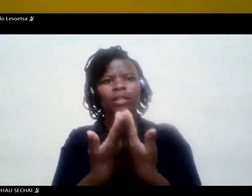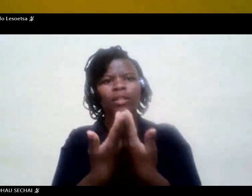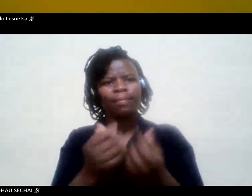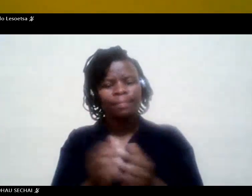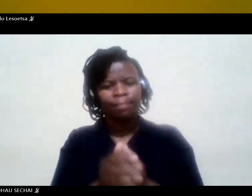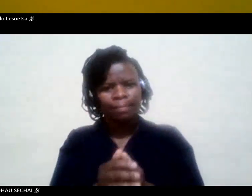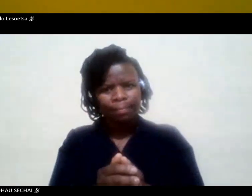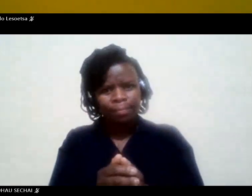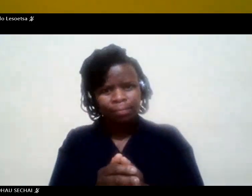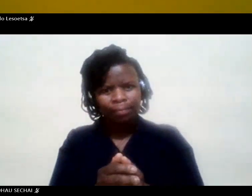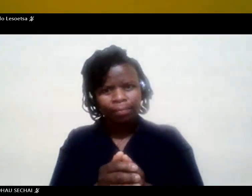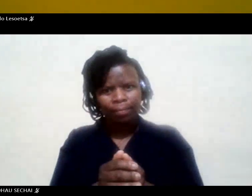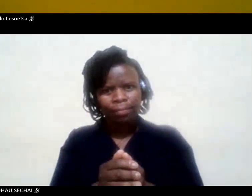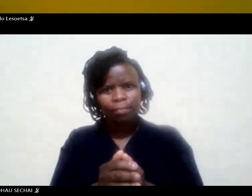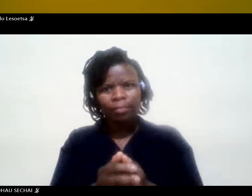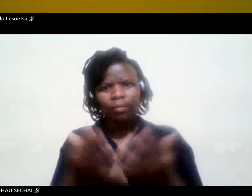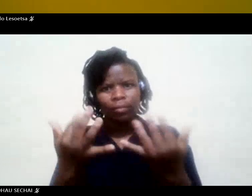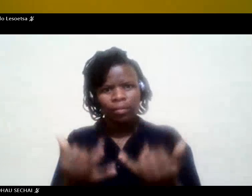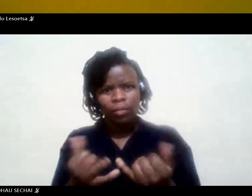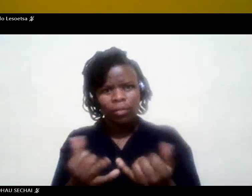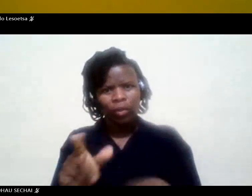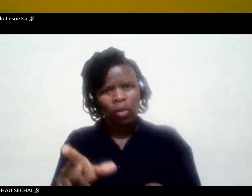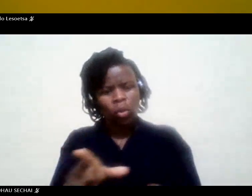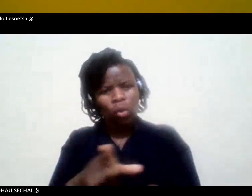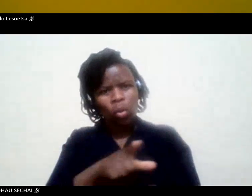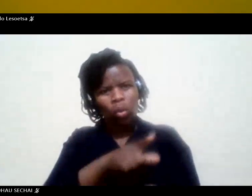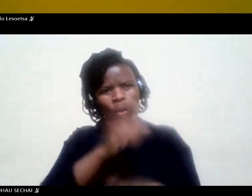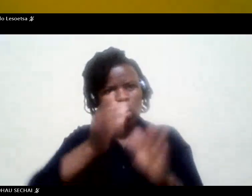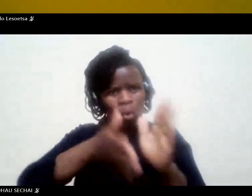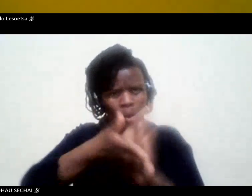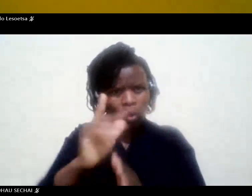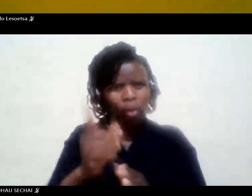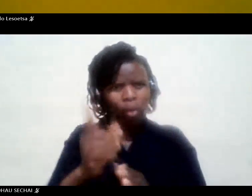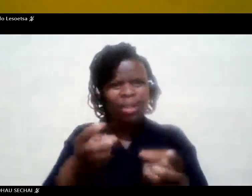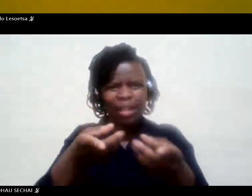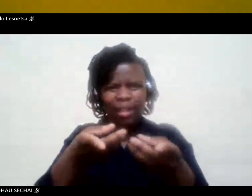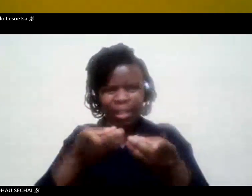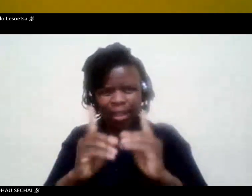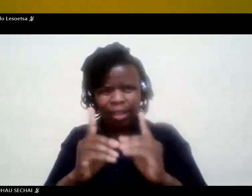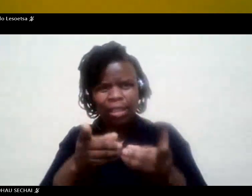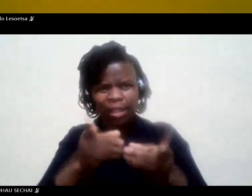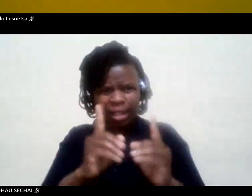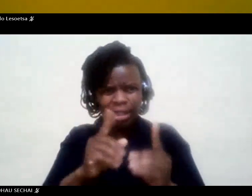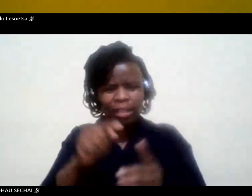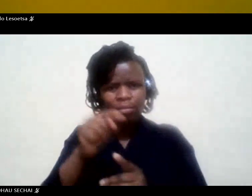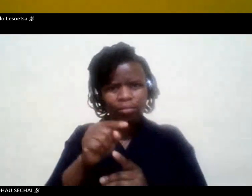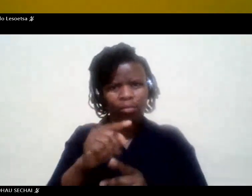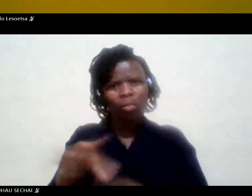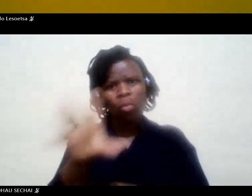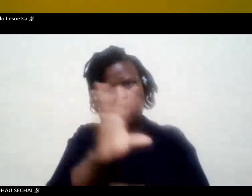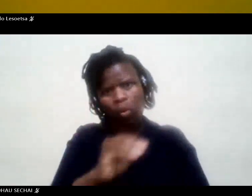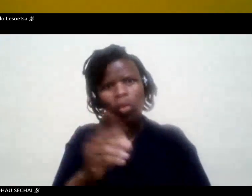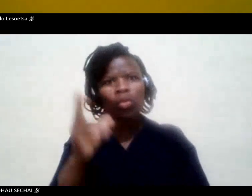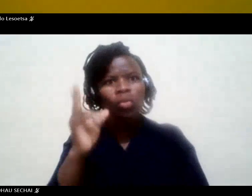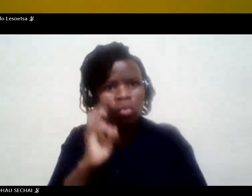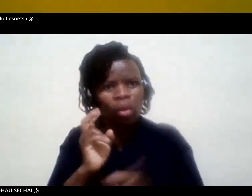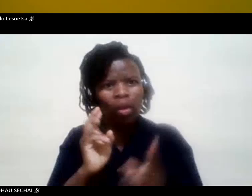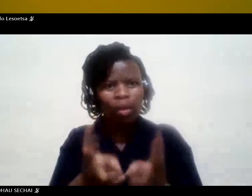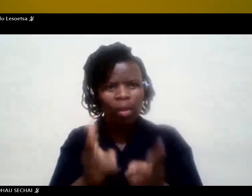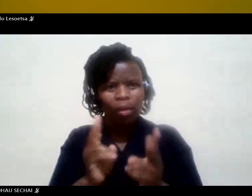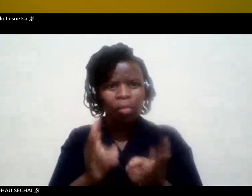that danger of thinking that, oh, this all there is to it. Okay, so that's why you hear some people with disabilities saying that they